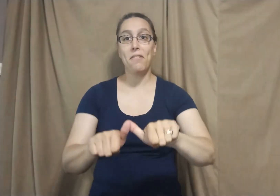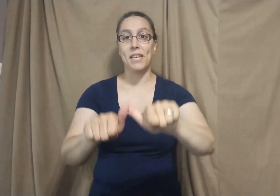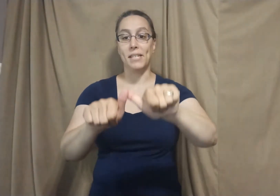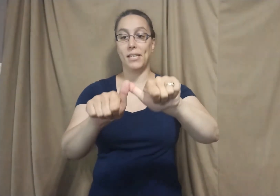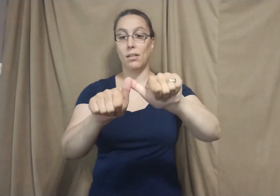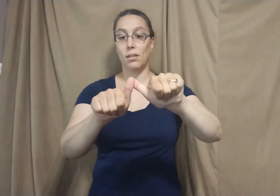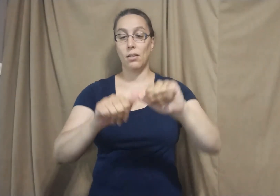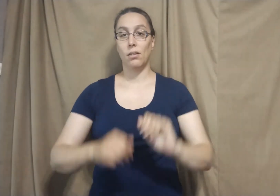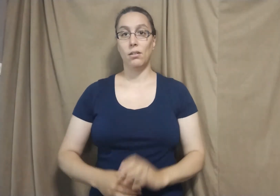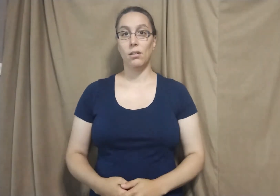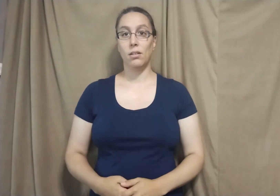persistent,